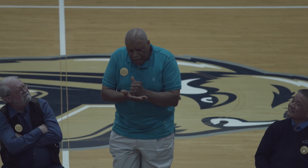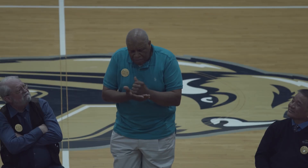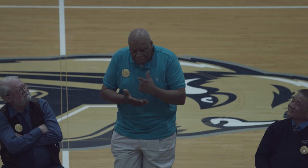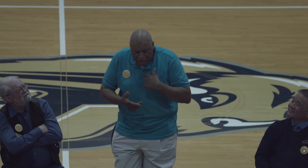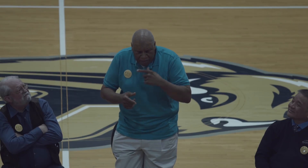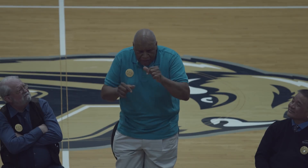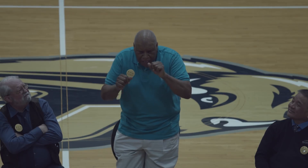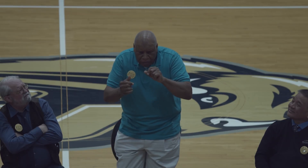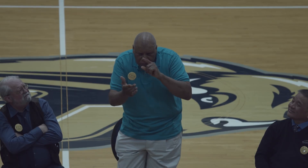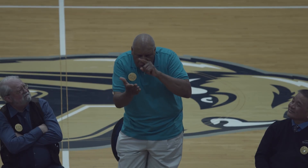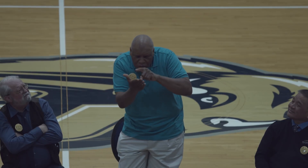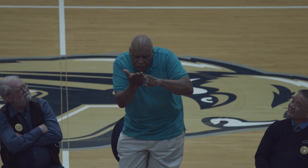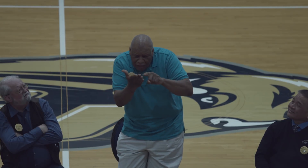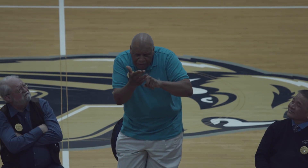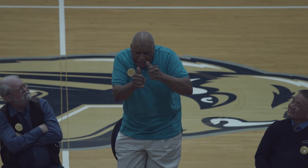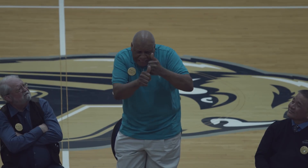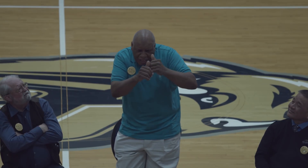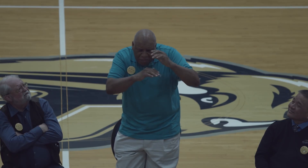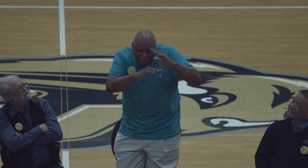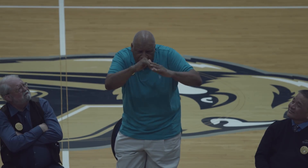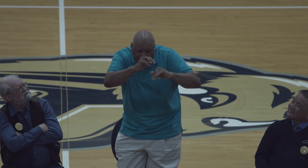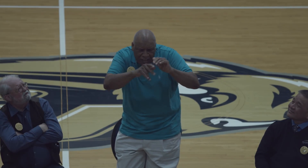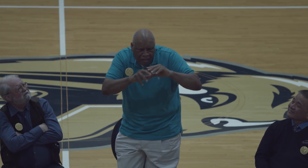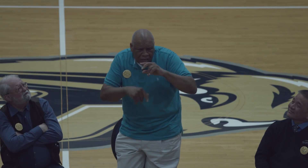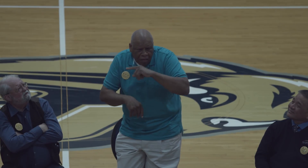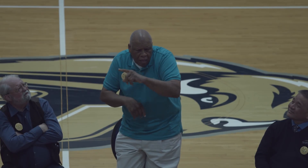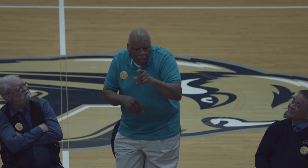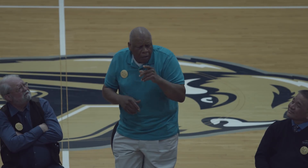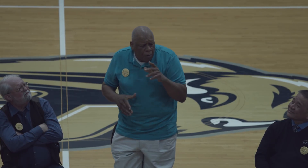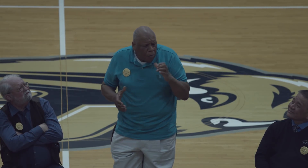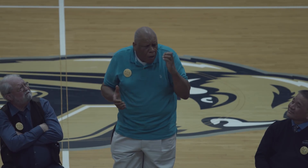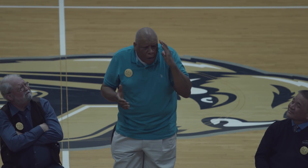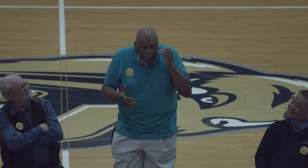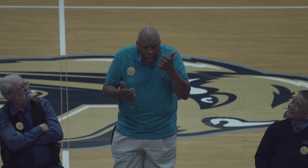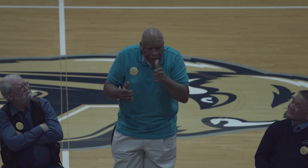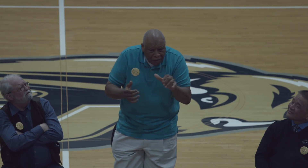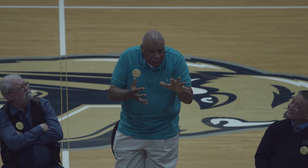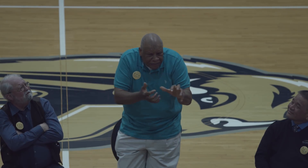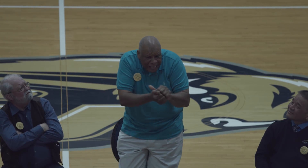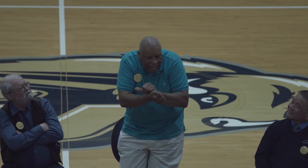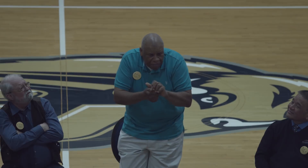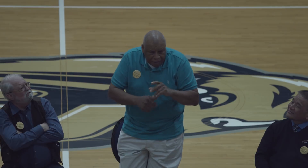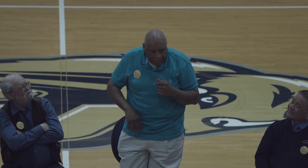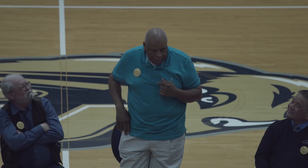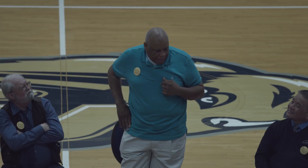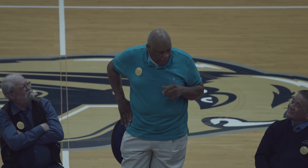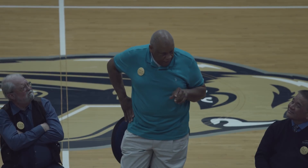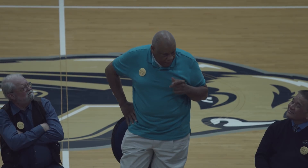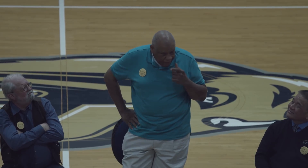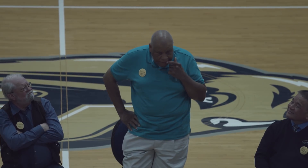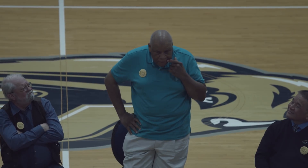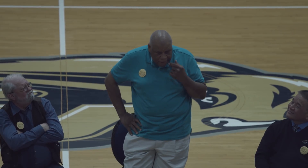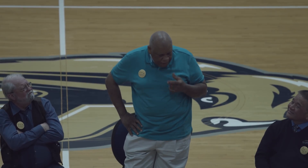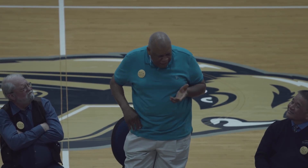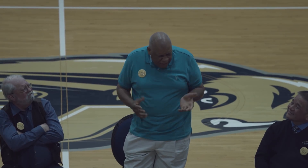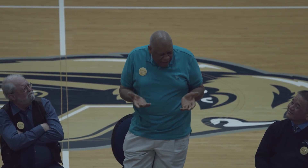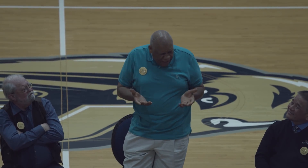they were asking for help and guidance. They asked us to check each building to make sure that everything was okay, that nothing had